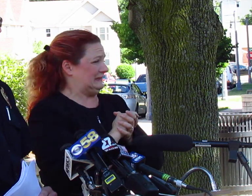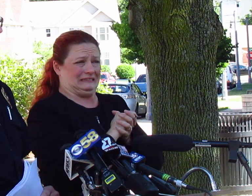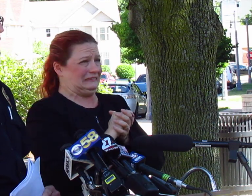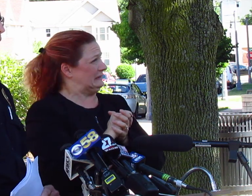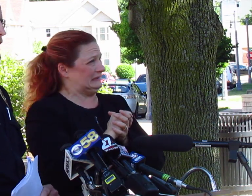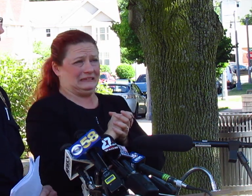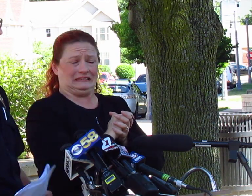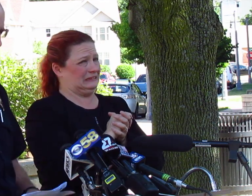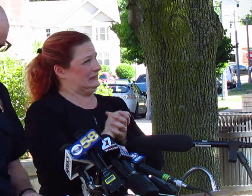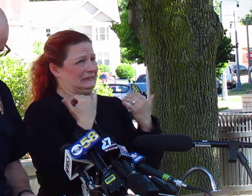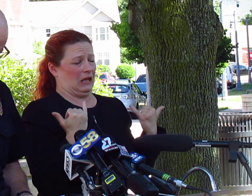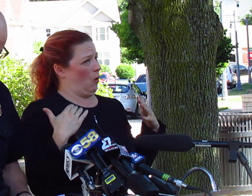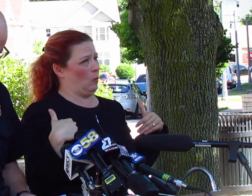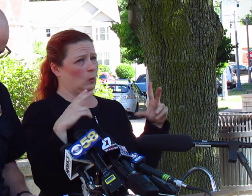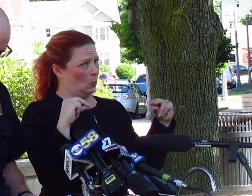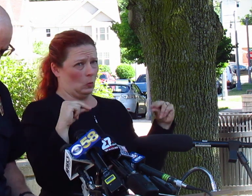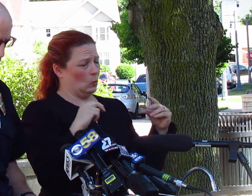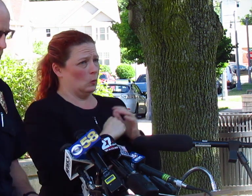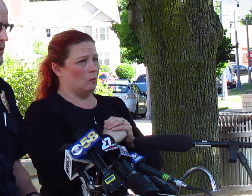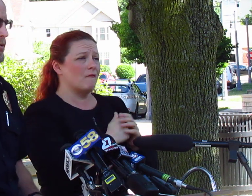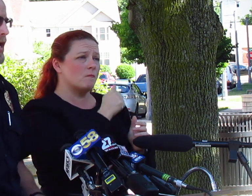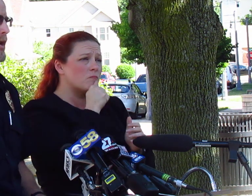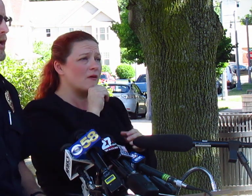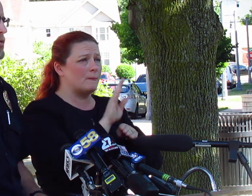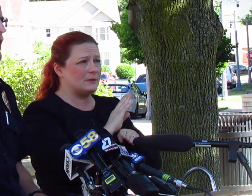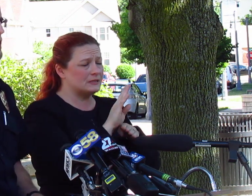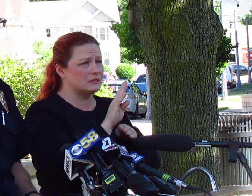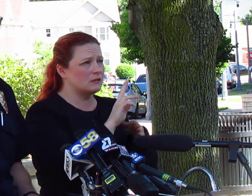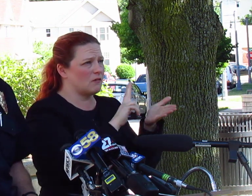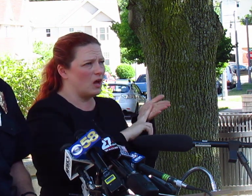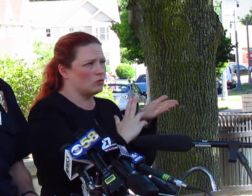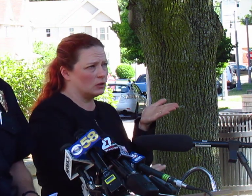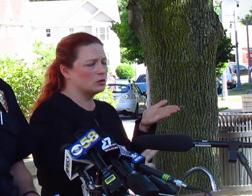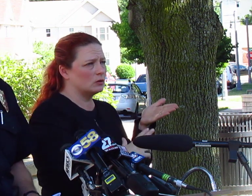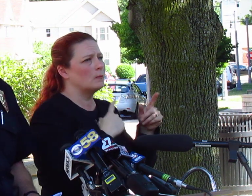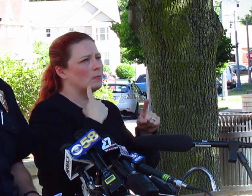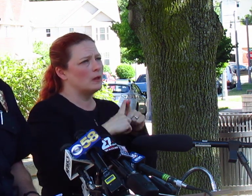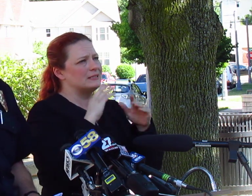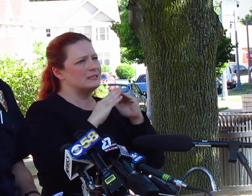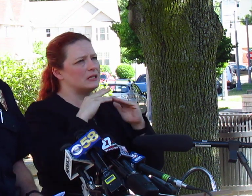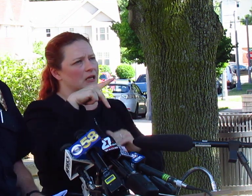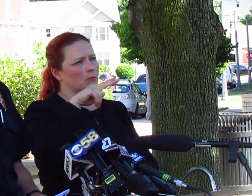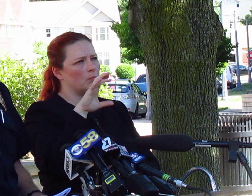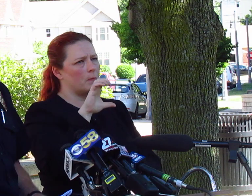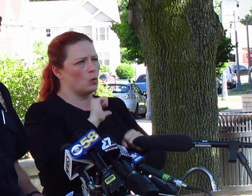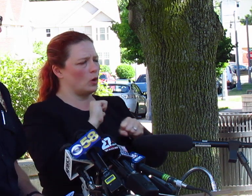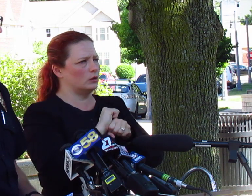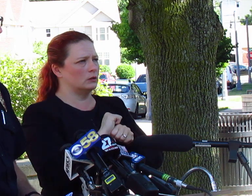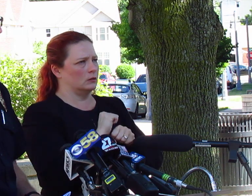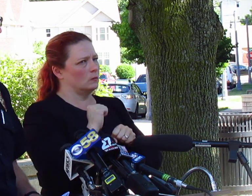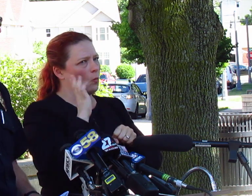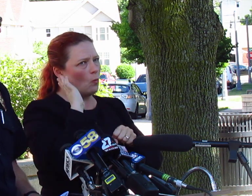the city's going to be contracting with private contractors to do that, and also our city Public Works folks. It's just too dangerous right